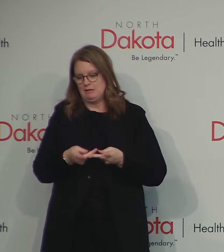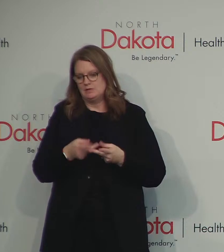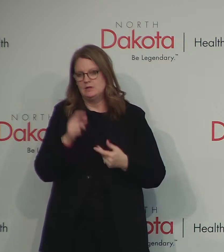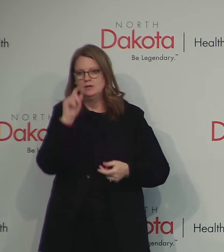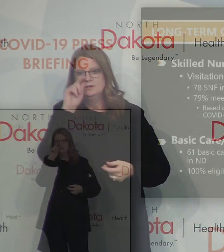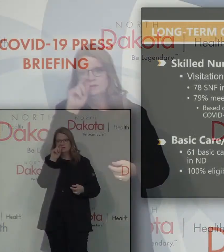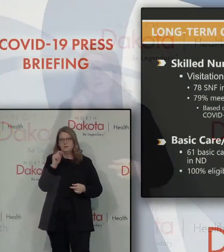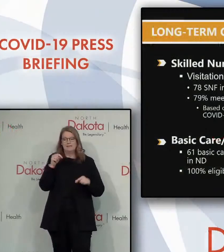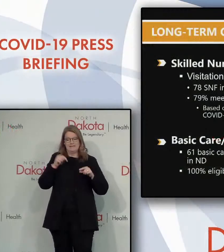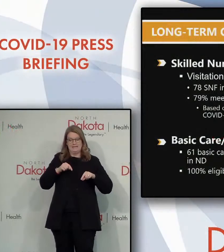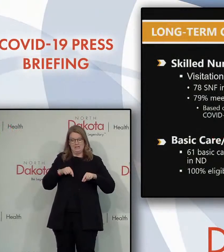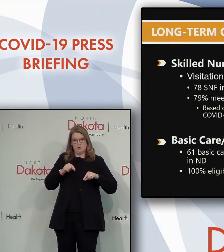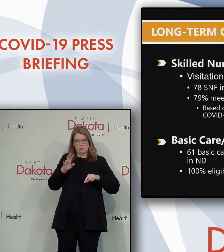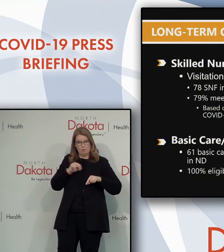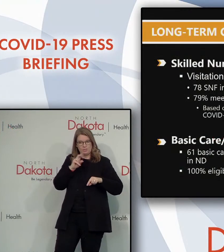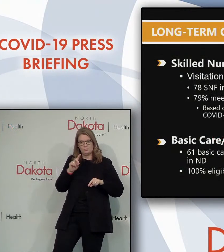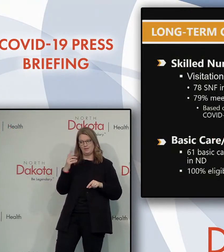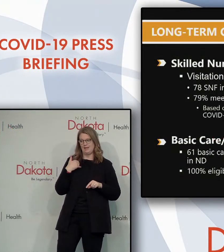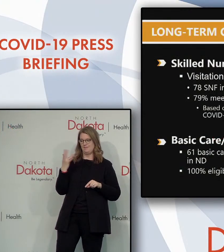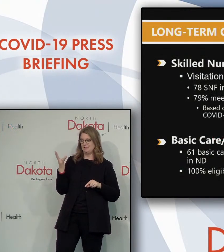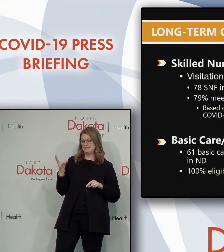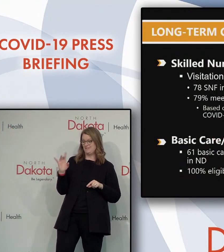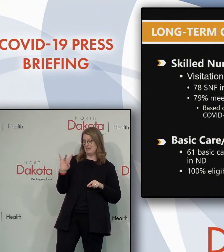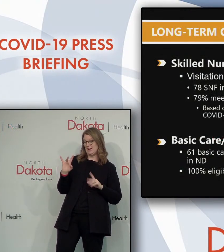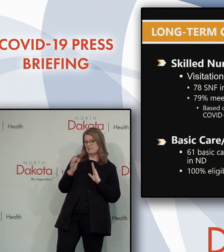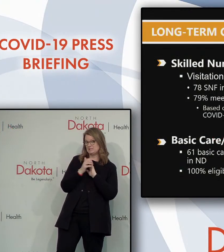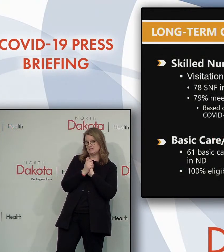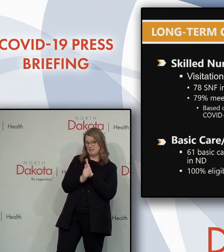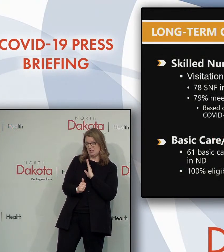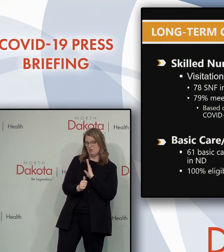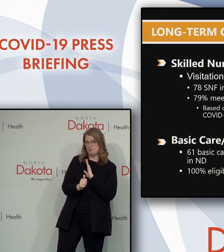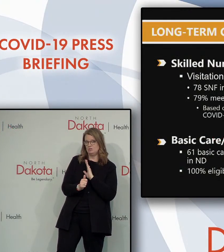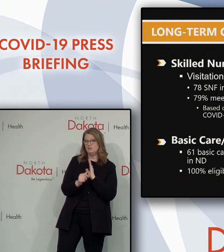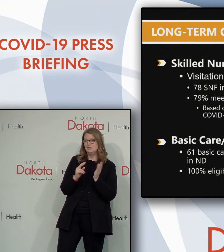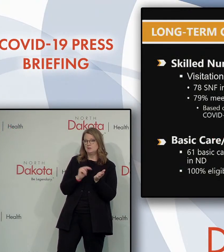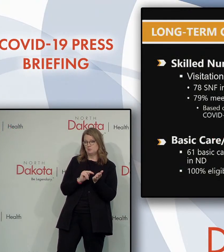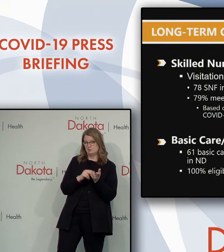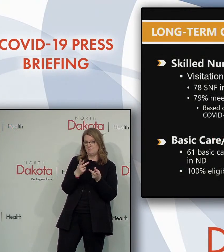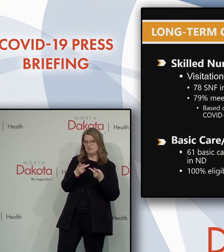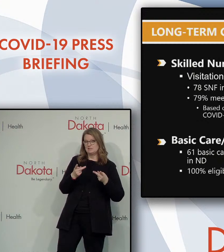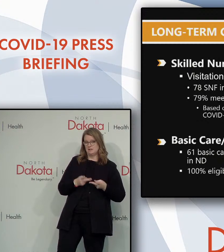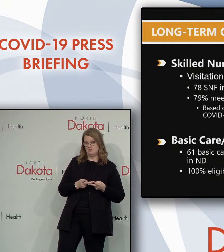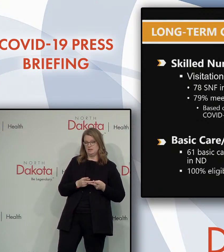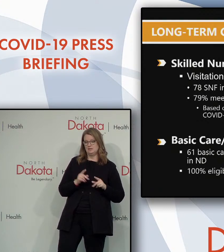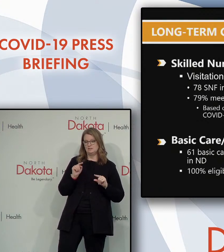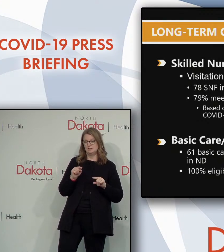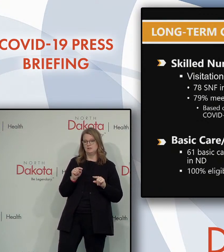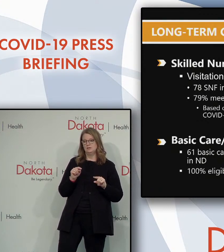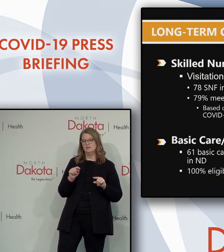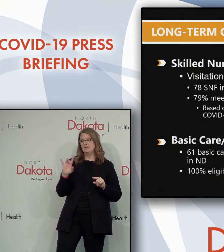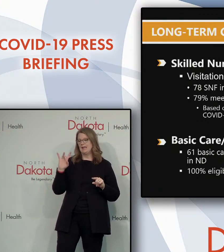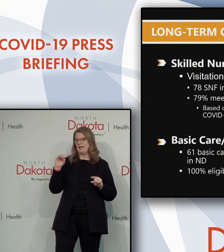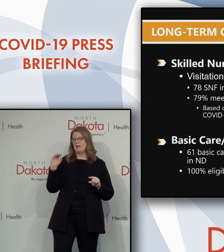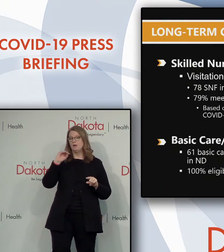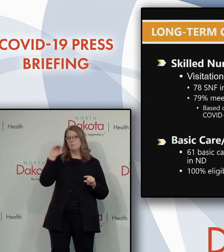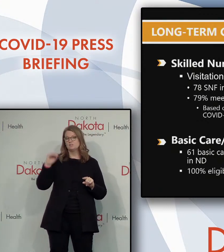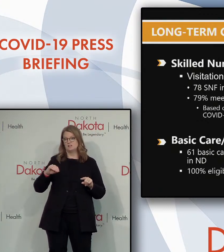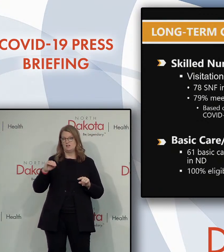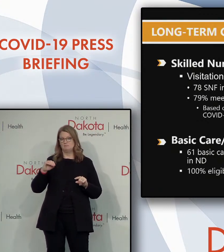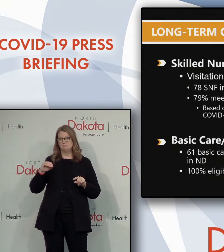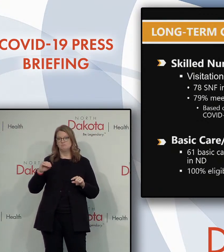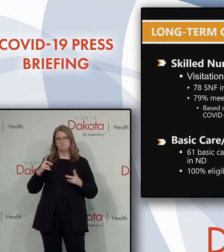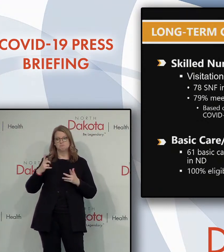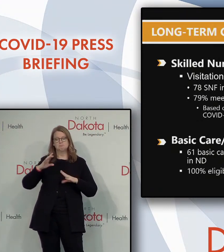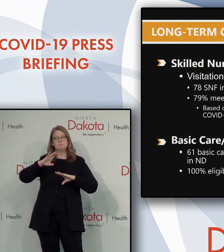we have 78 skilled nursing facilities in North Dakota, and of those, approximately 80% currently